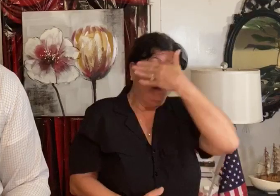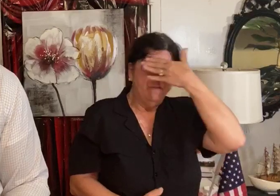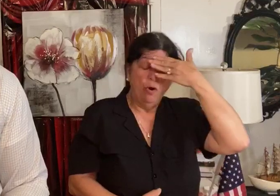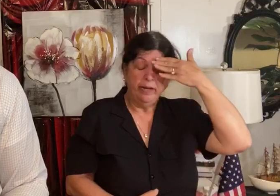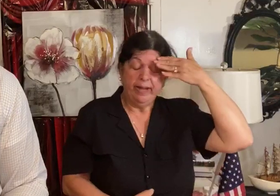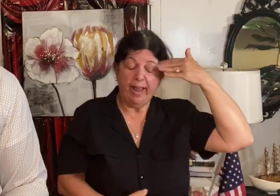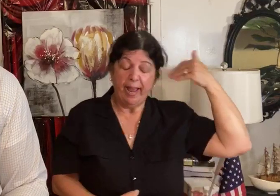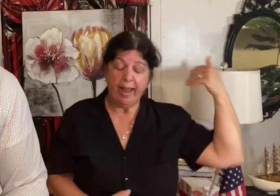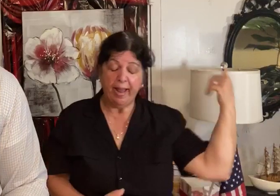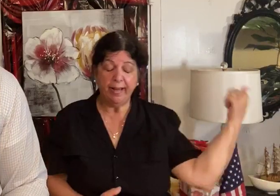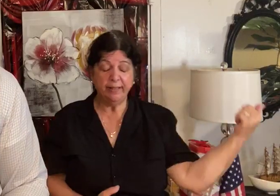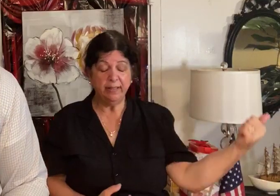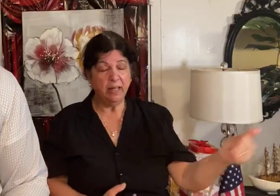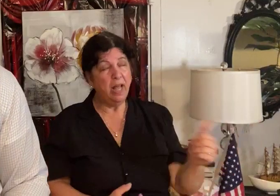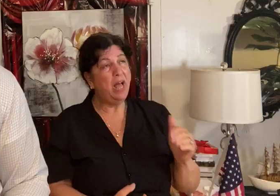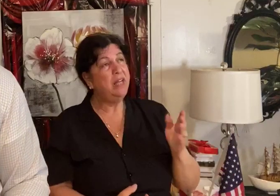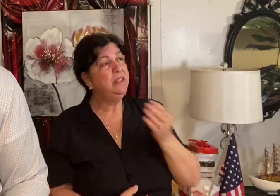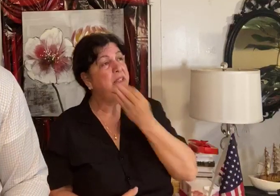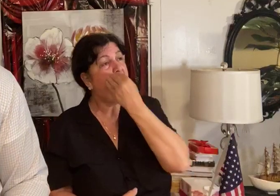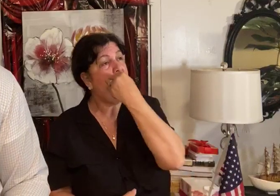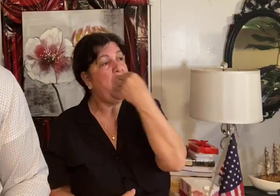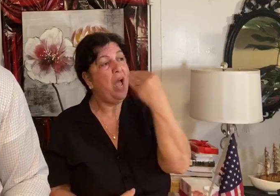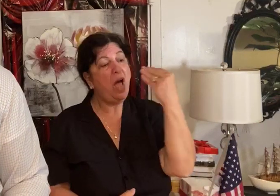lest I forget